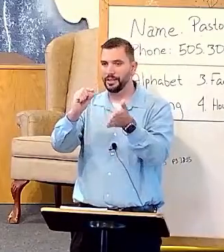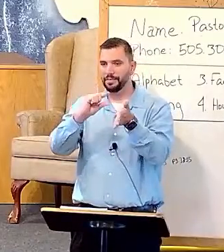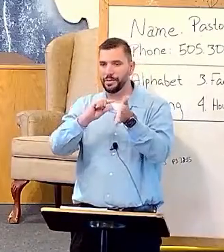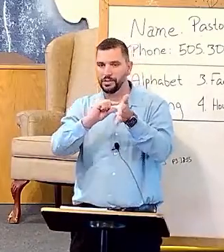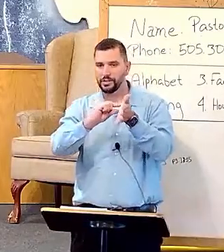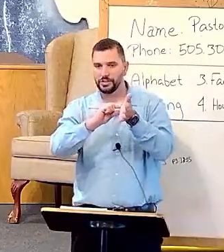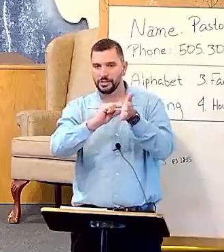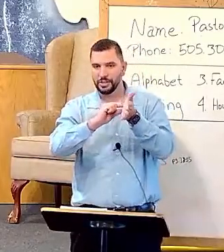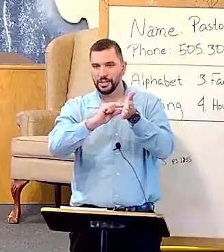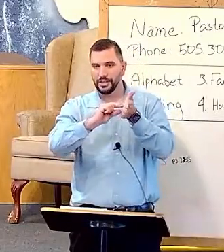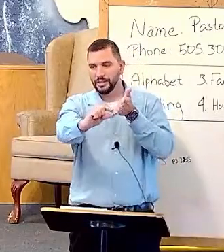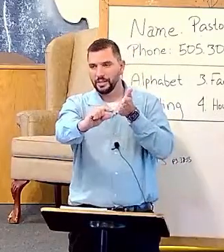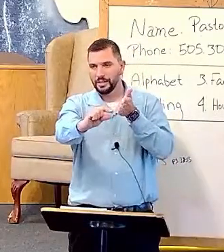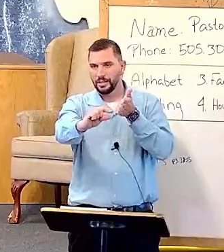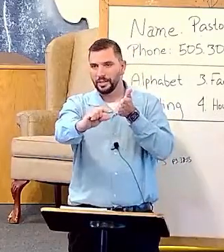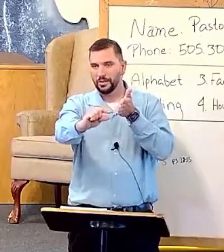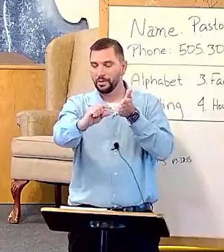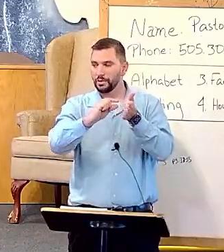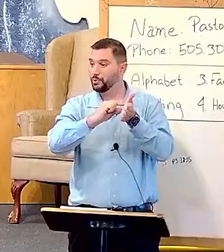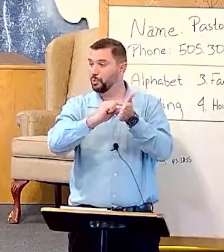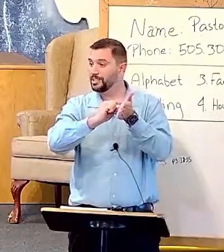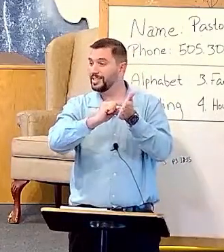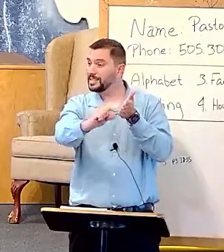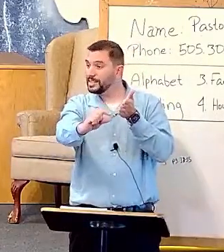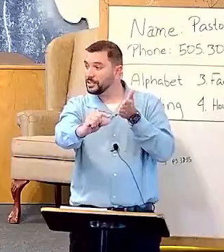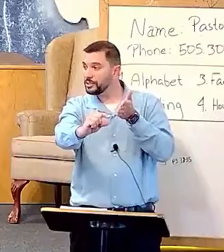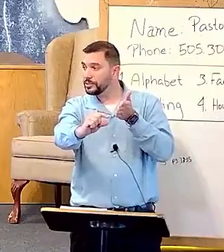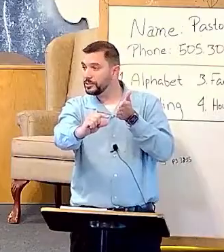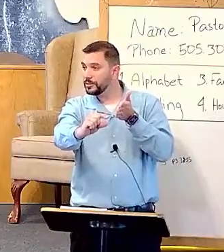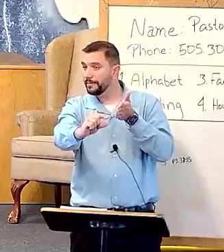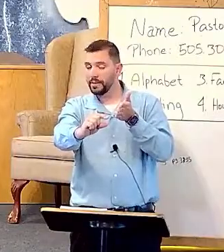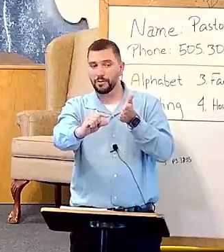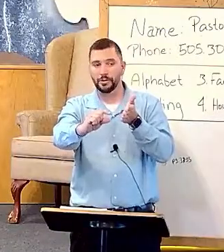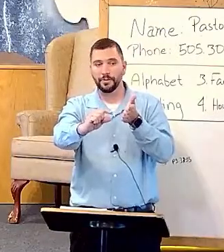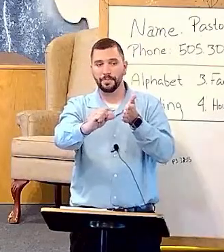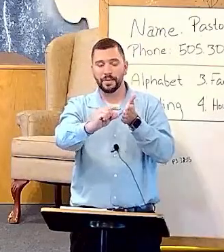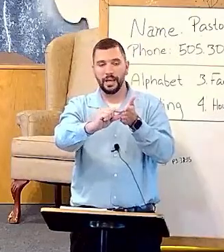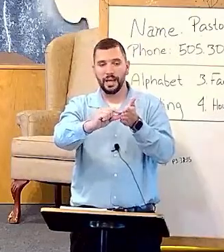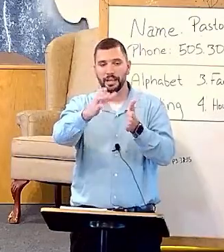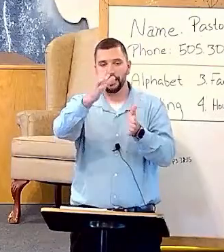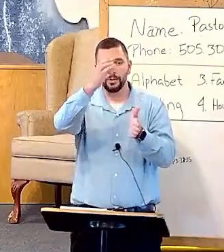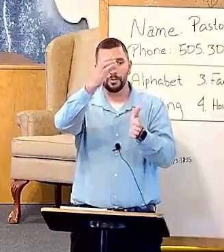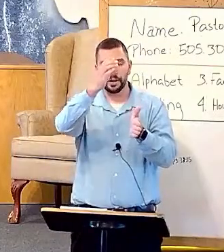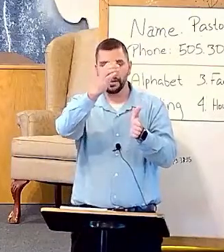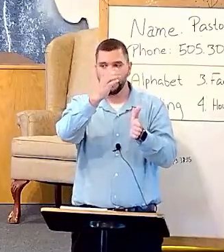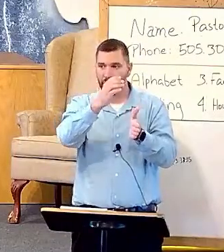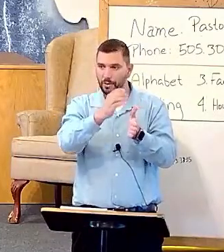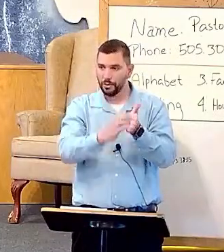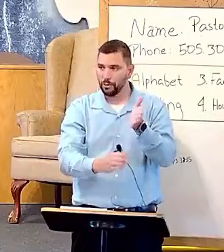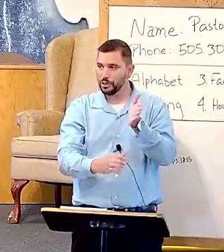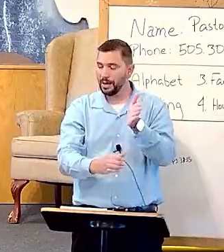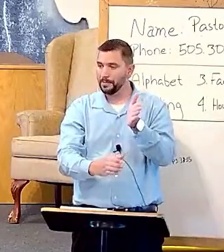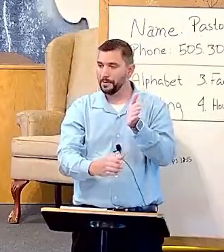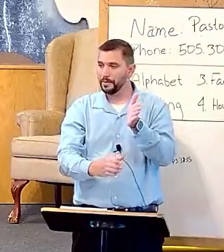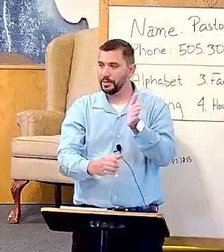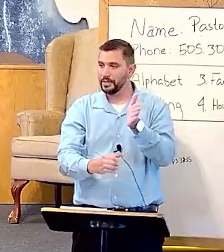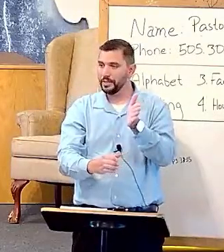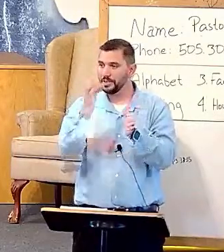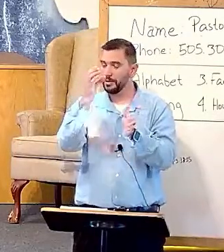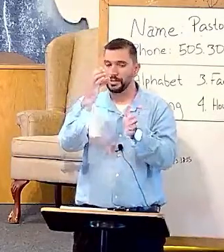verse, or one sentence, if you will. And then the whole paragraph or the whole chapter is down because you're